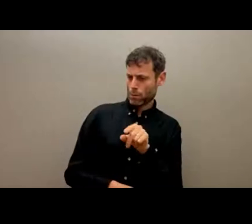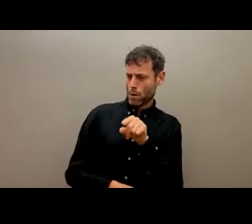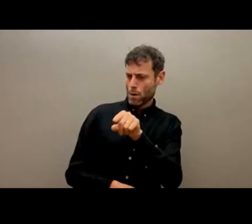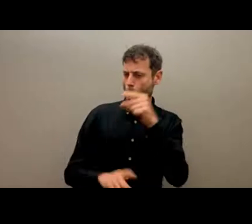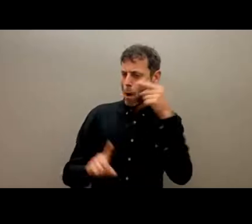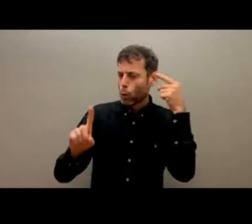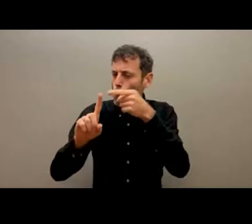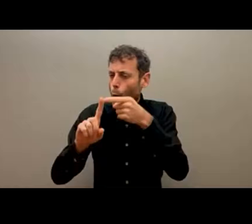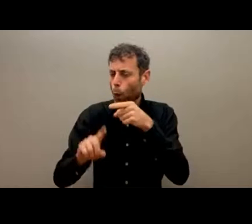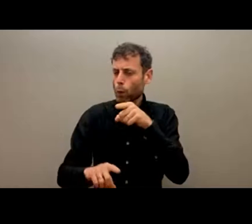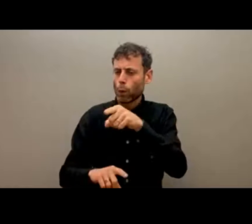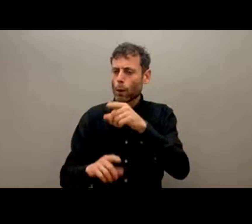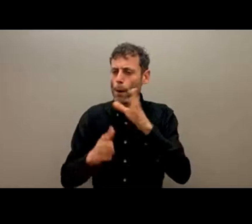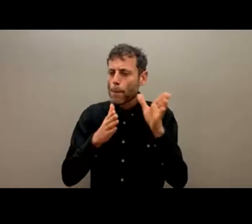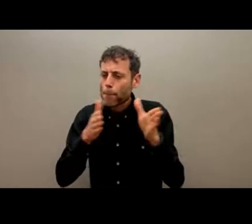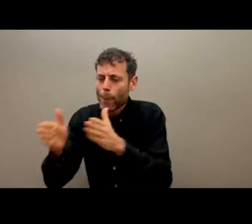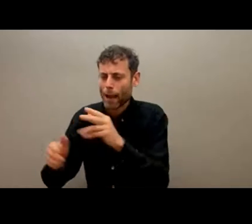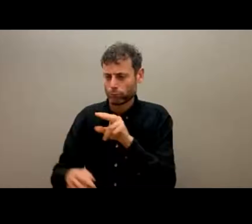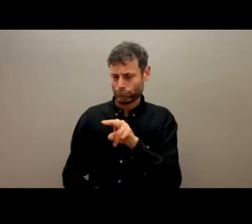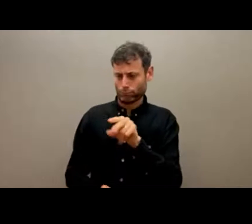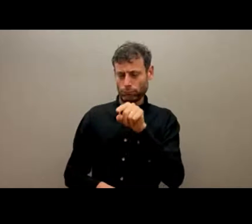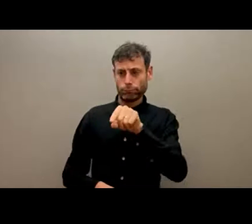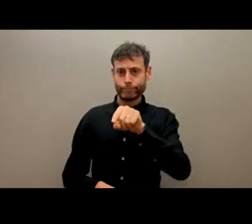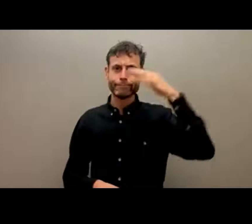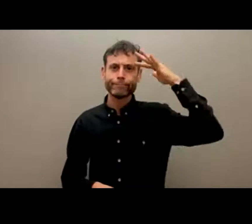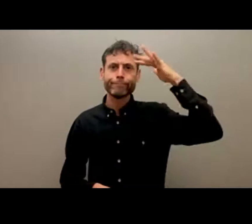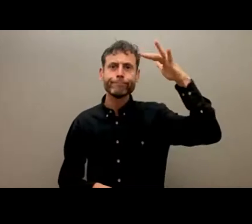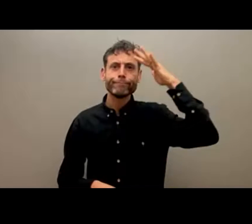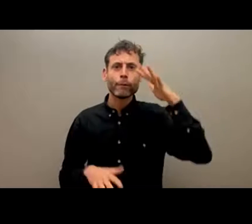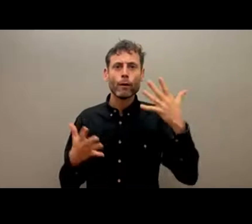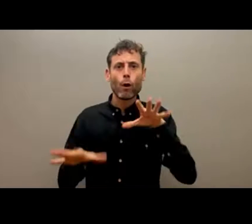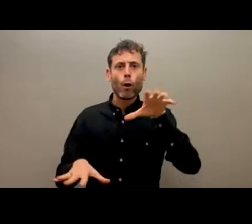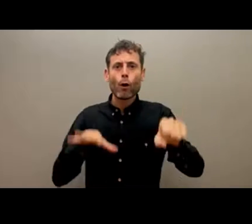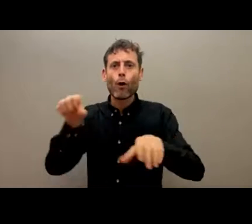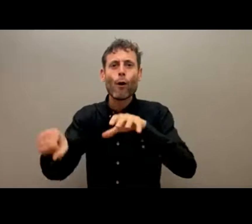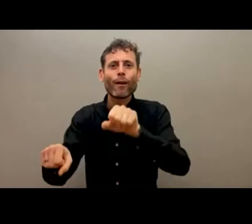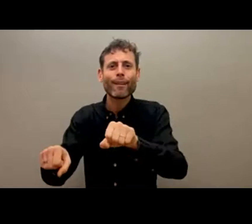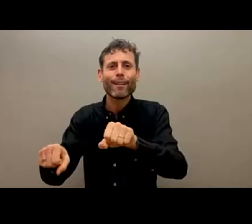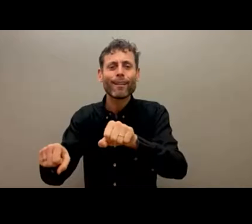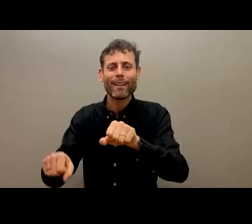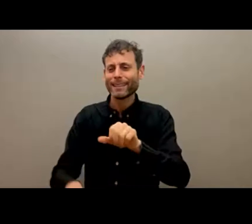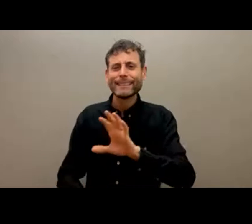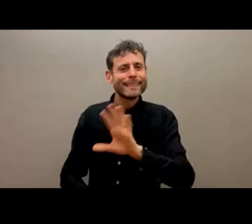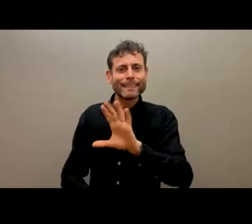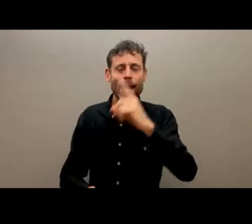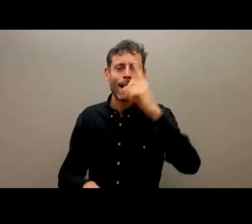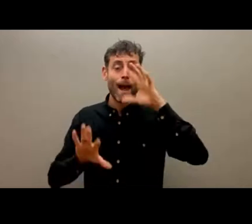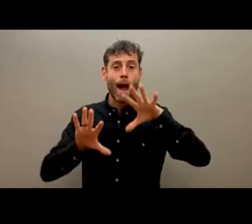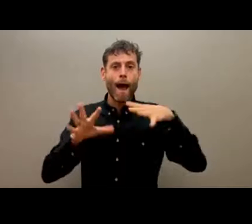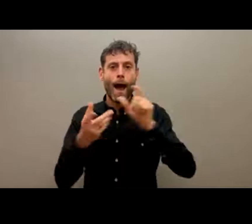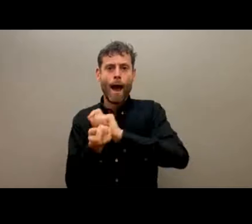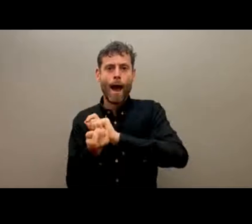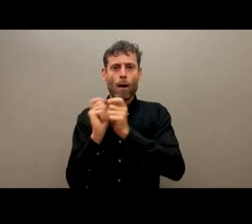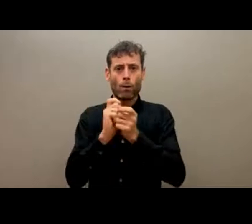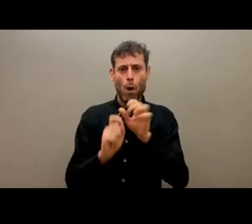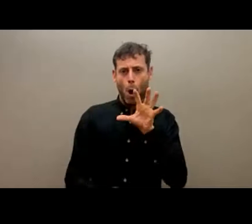in the post-colonial era, and very much founded in that notion that there are countries that are developed